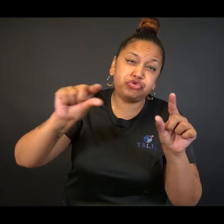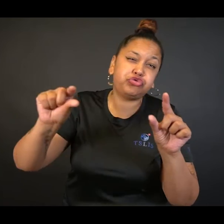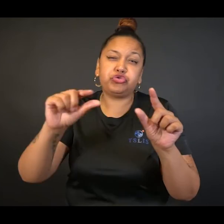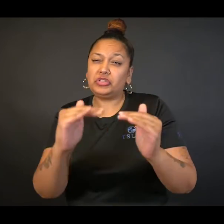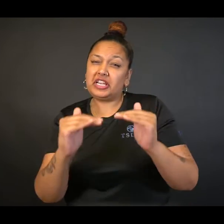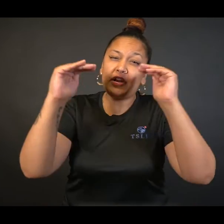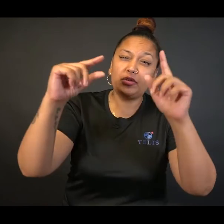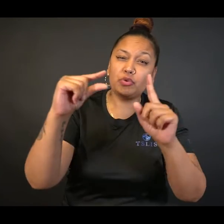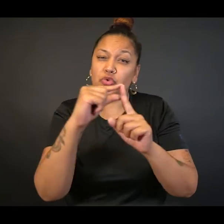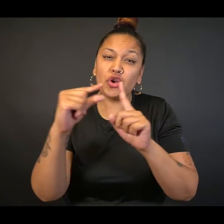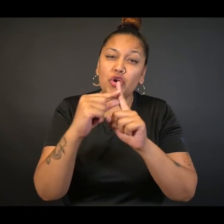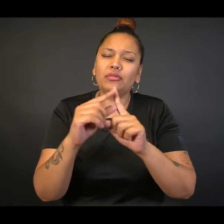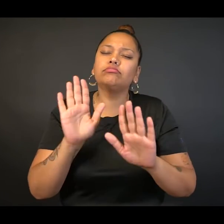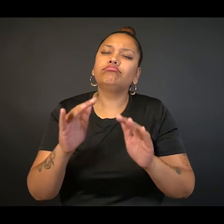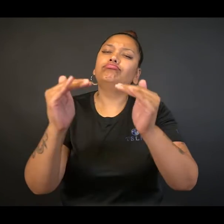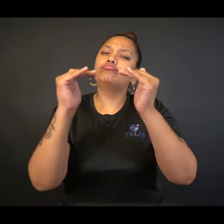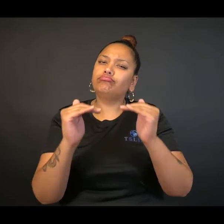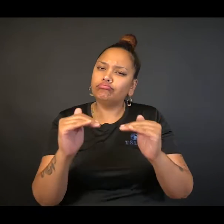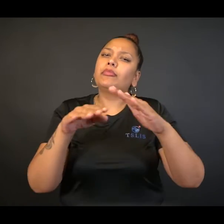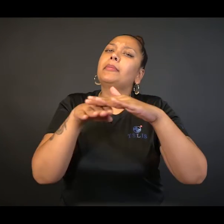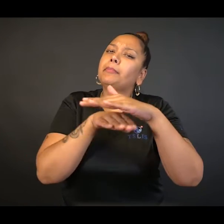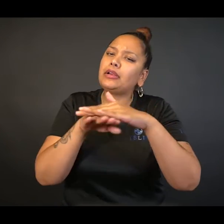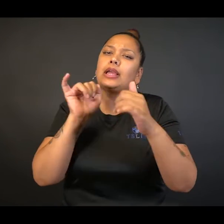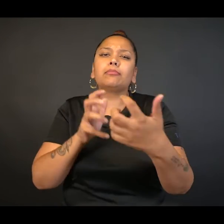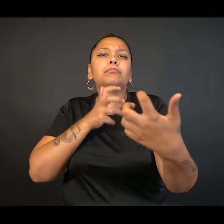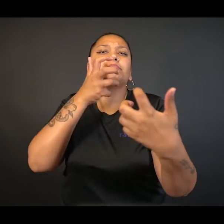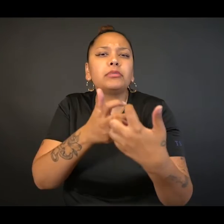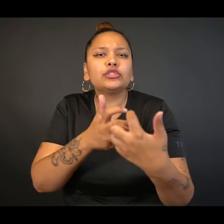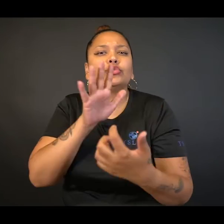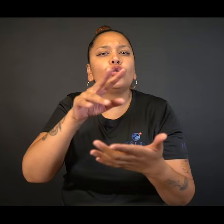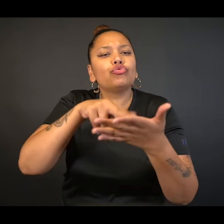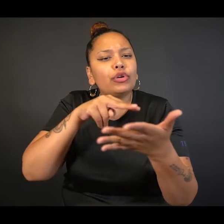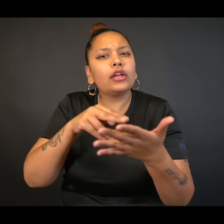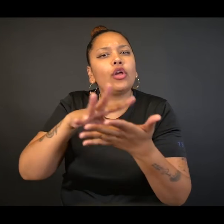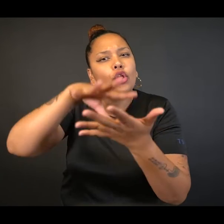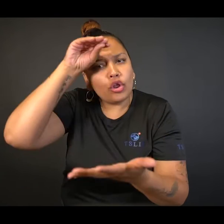open mind as to how you'd like to convey your message. It can be done in so many different ways.